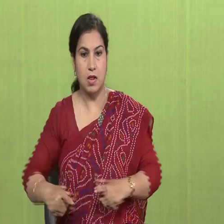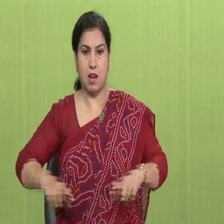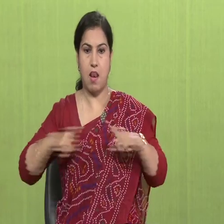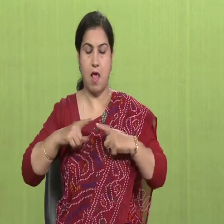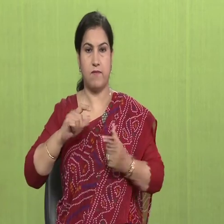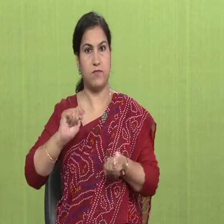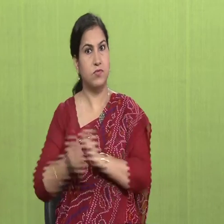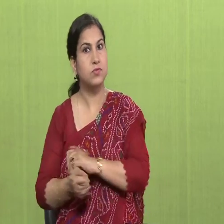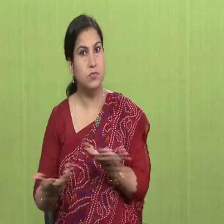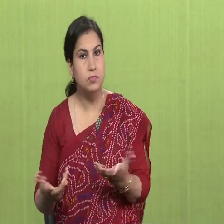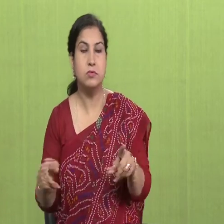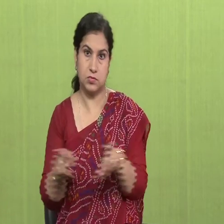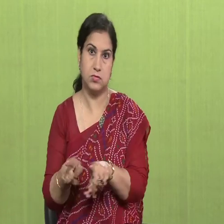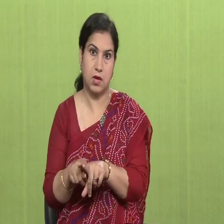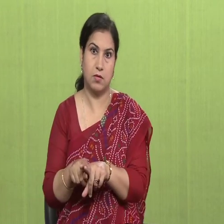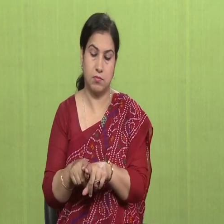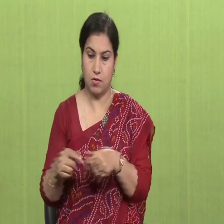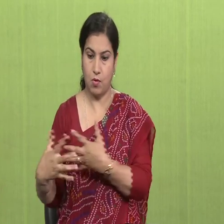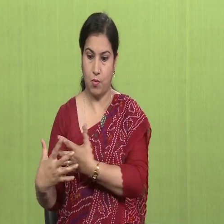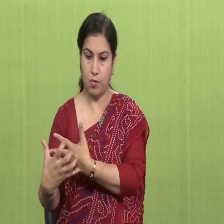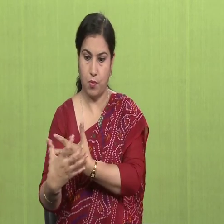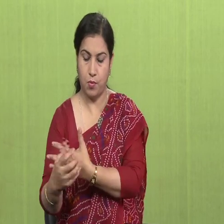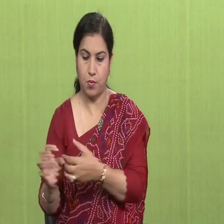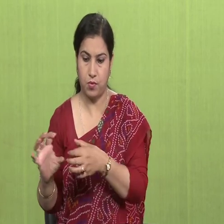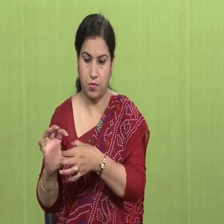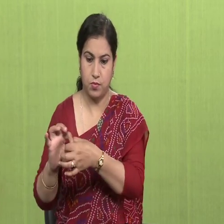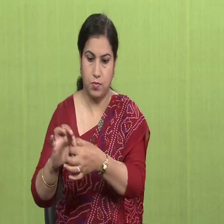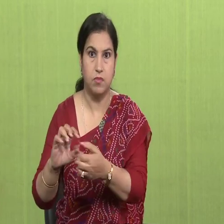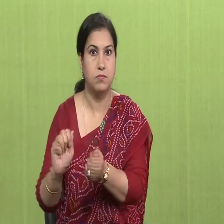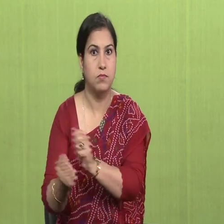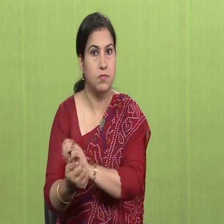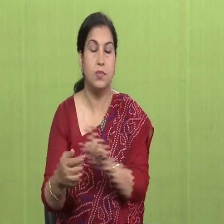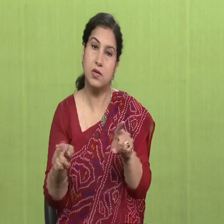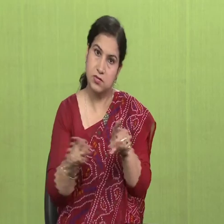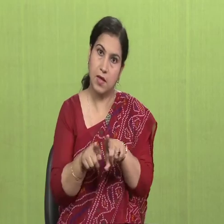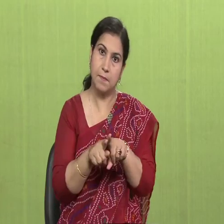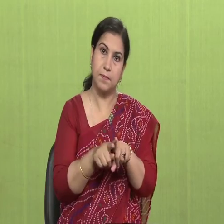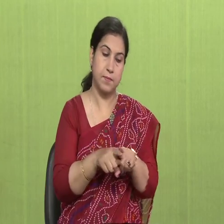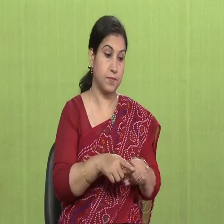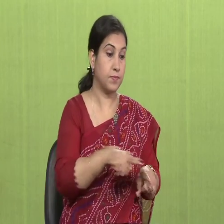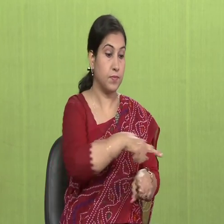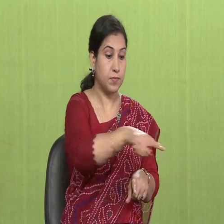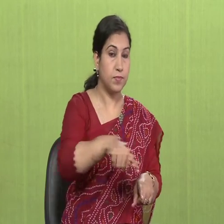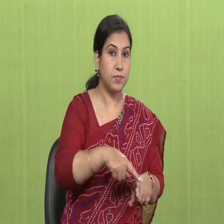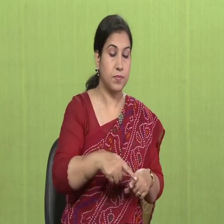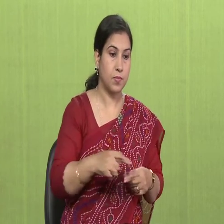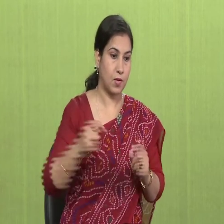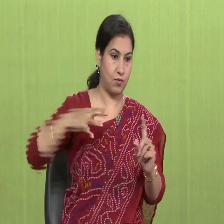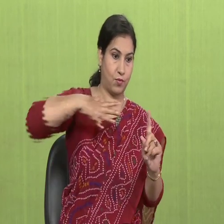animal life also changes, and simultaneously it affects